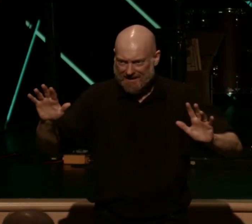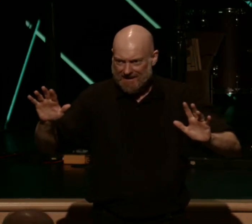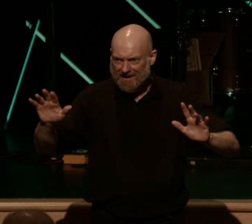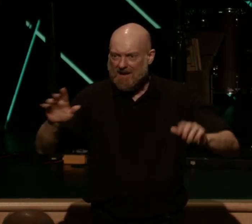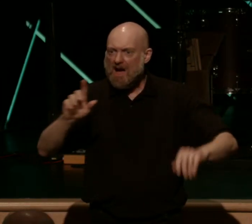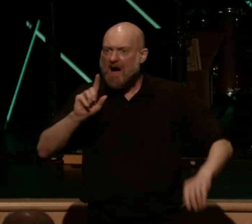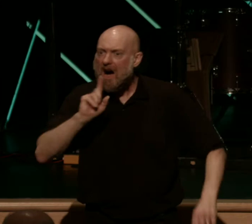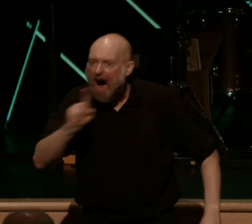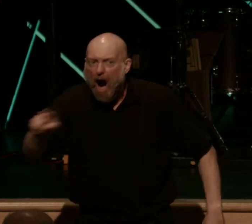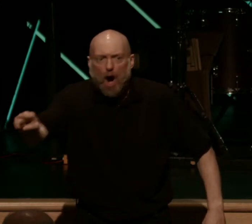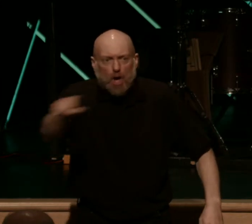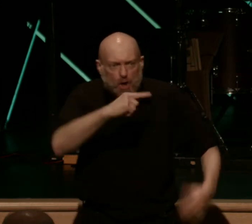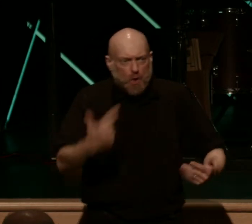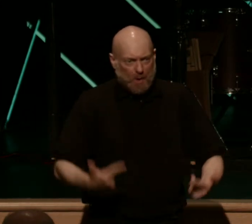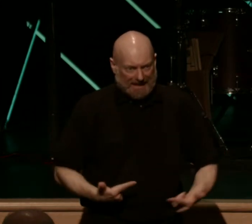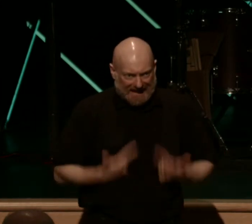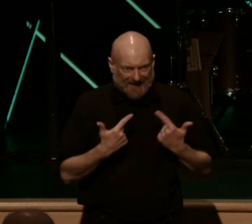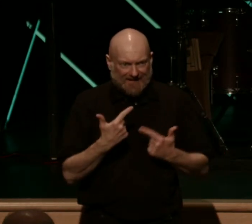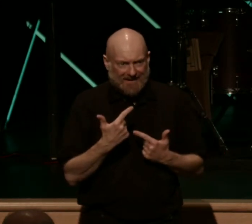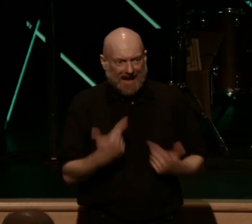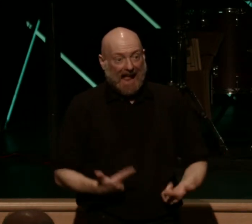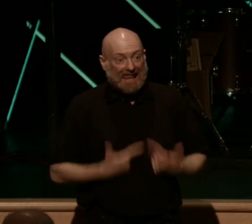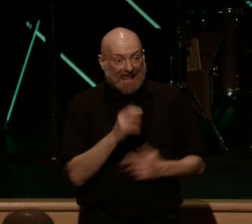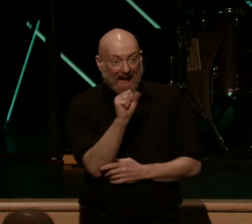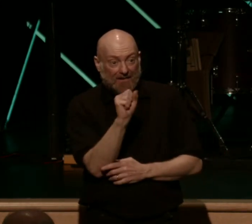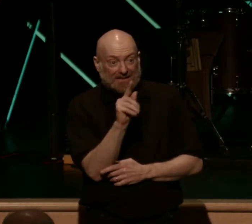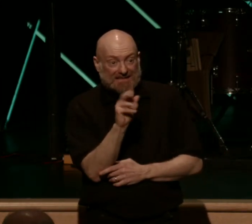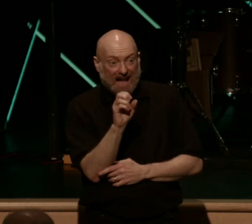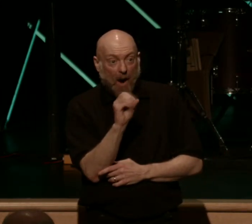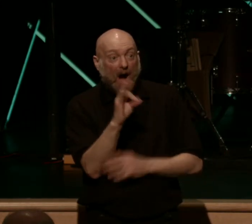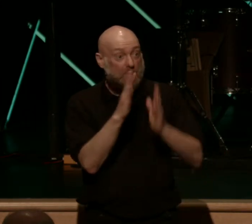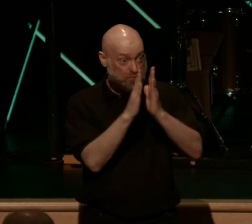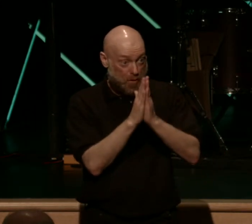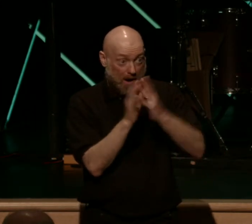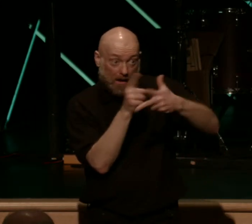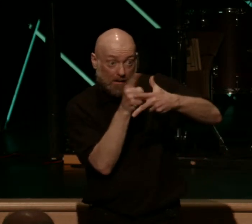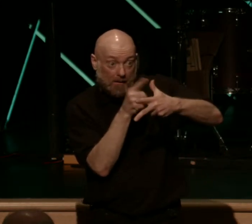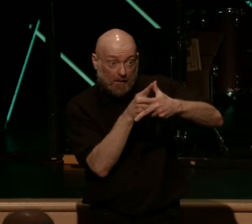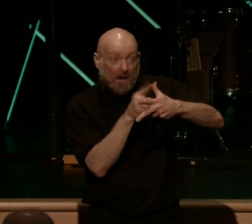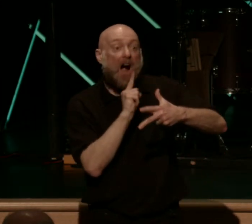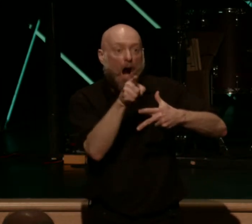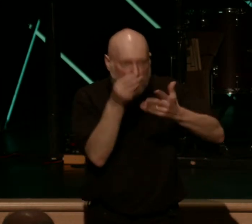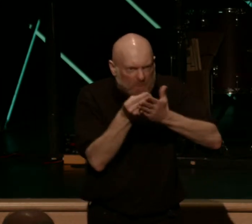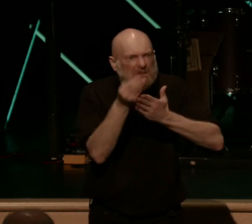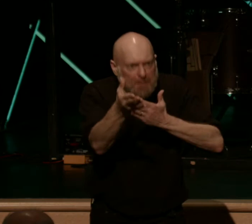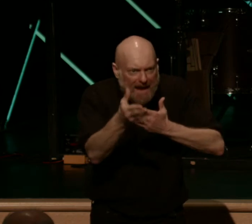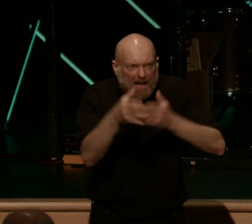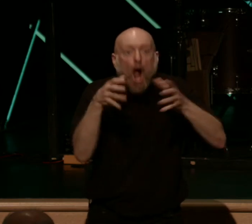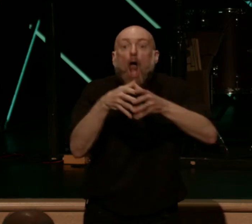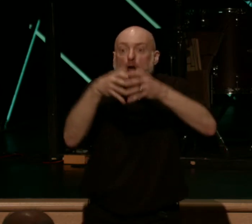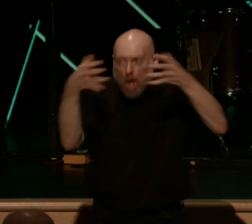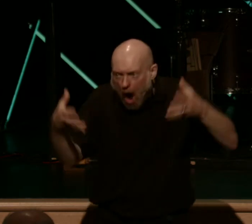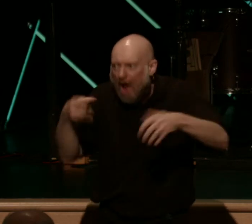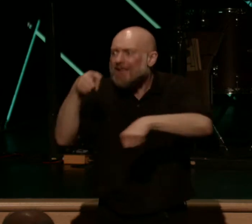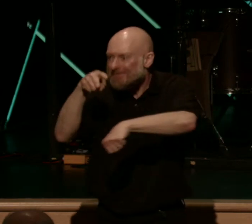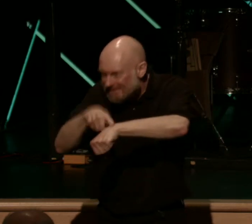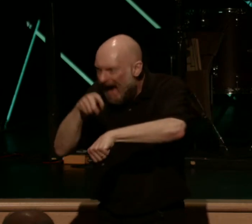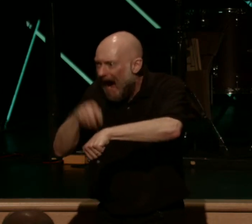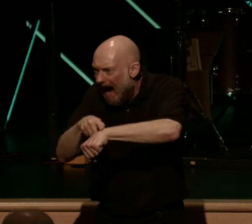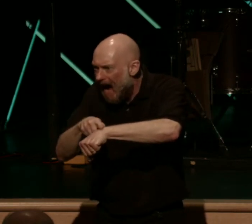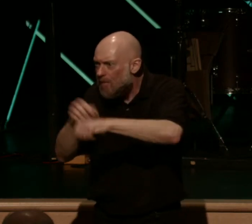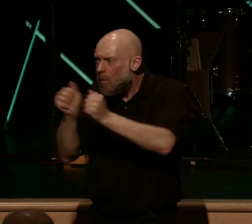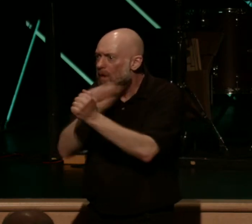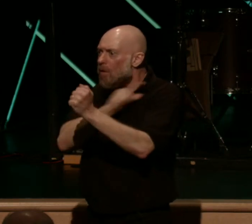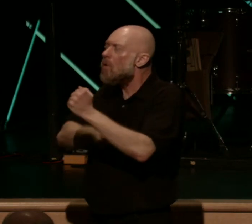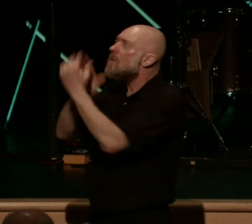Are you living a lifestyle of prayer? Are you spending extended periods of time with